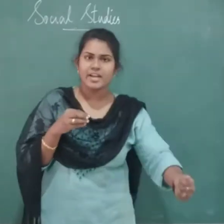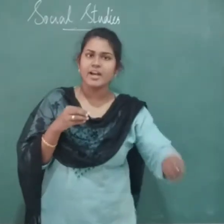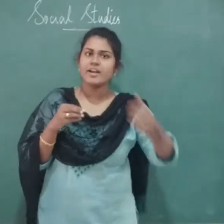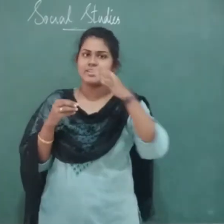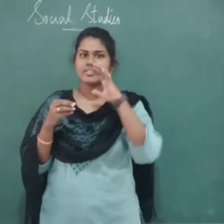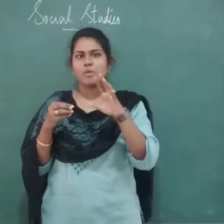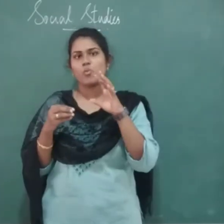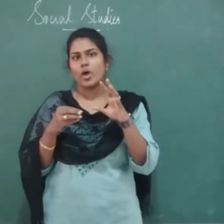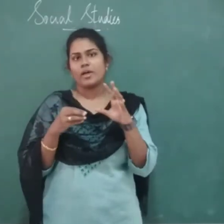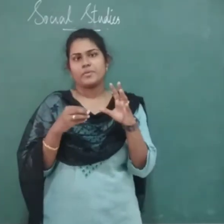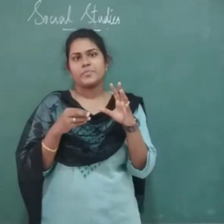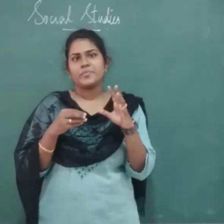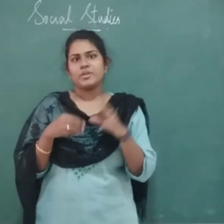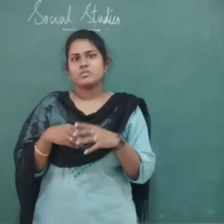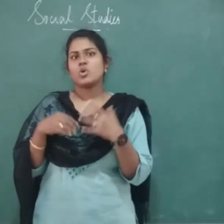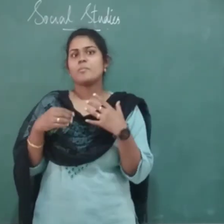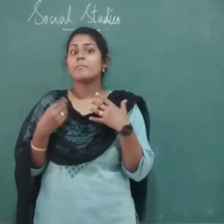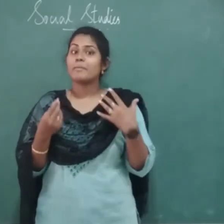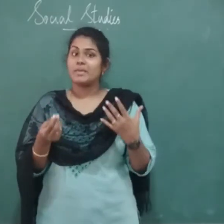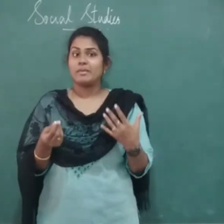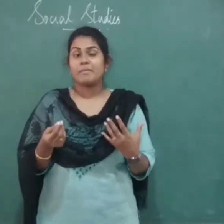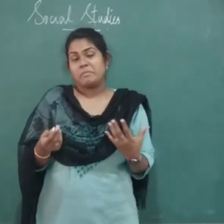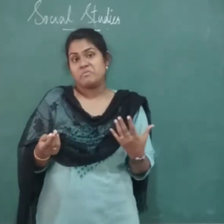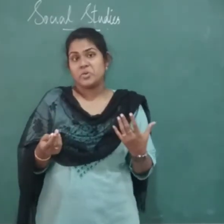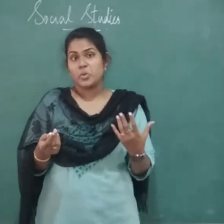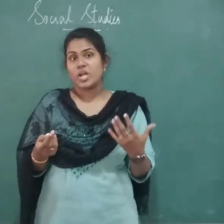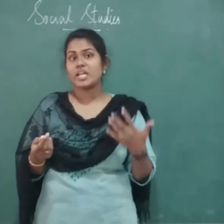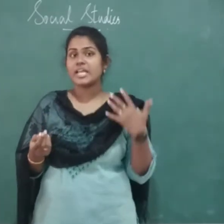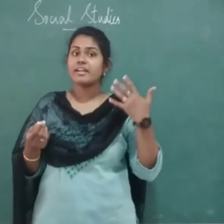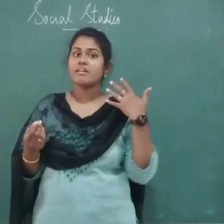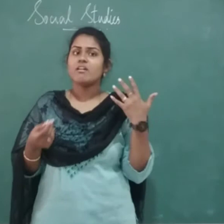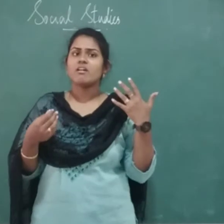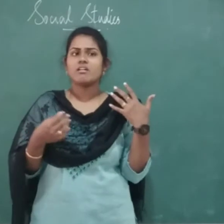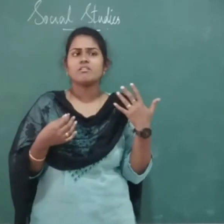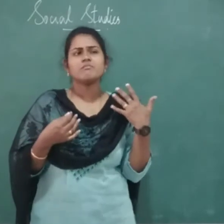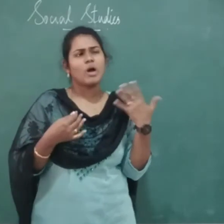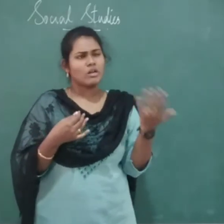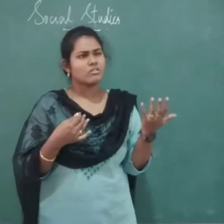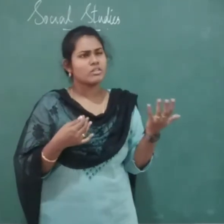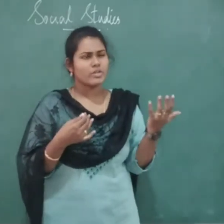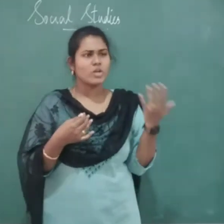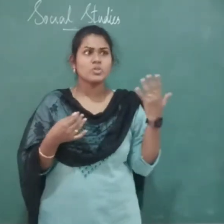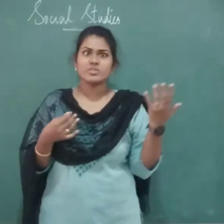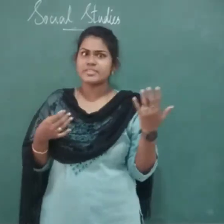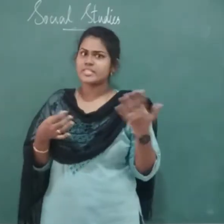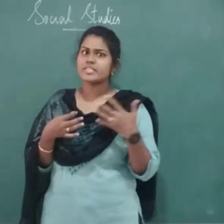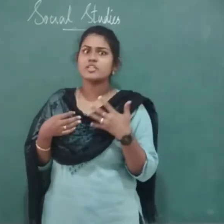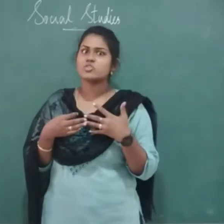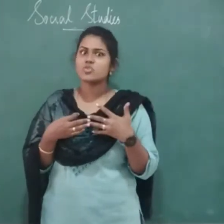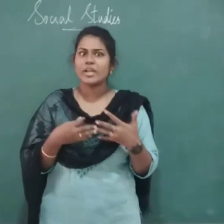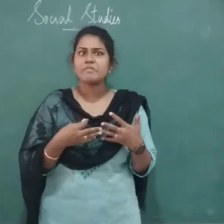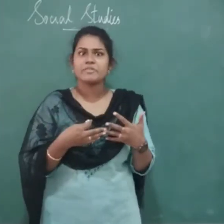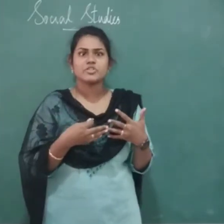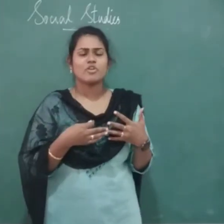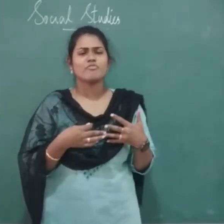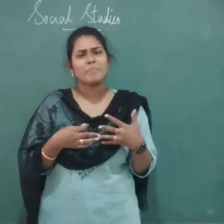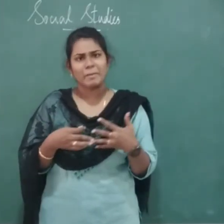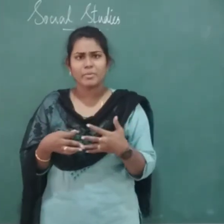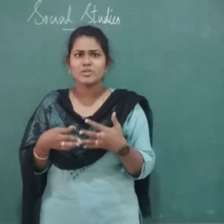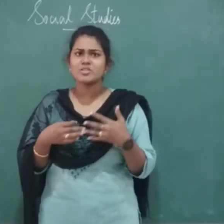printed in somewhere. So maybe we don't have that. On those days there is no invention of papers,